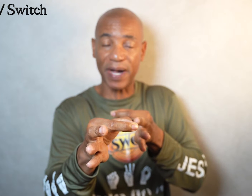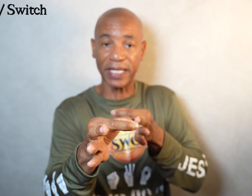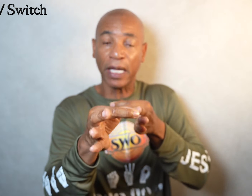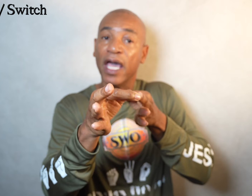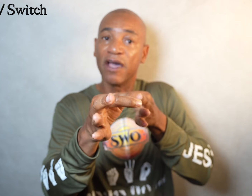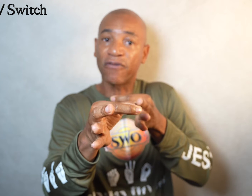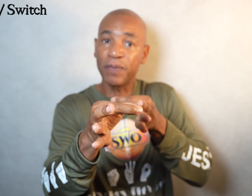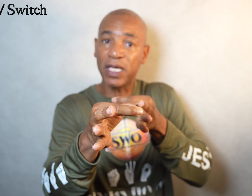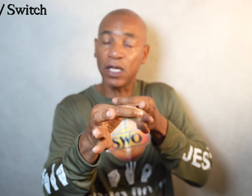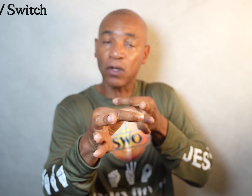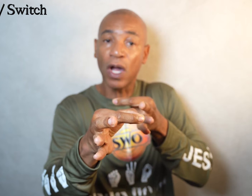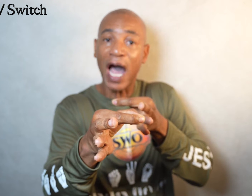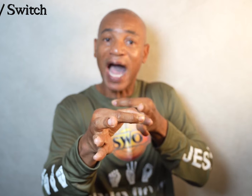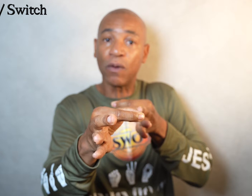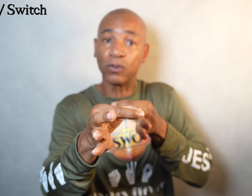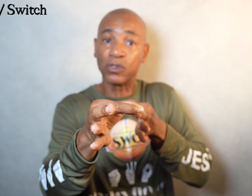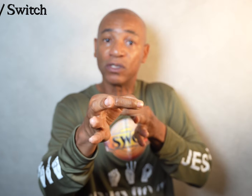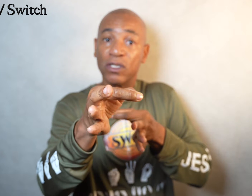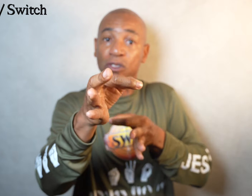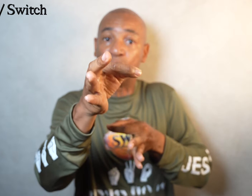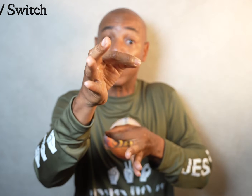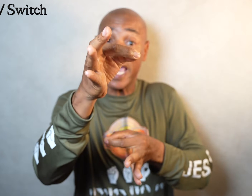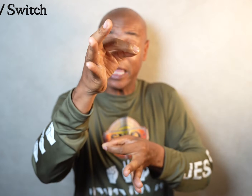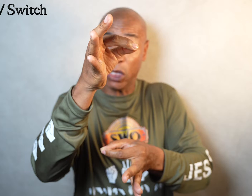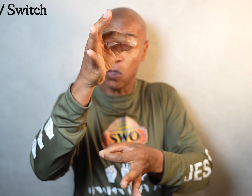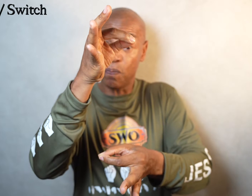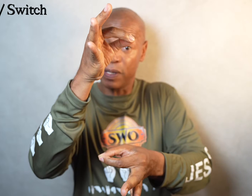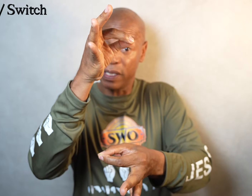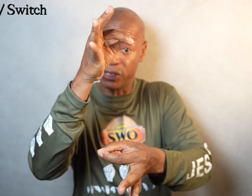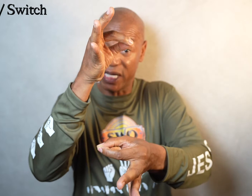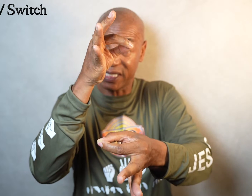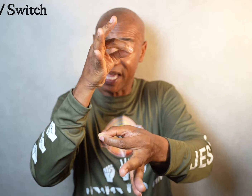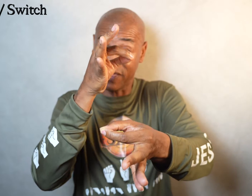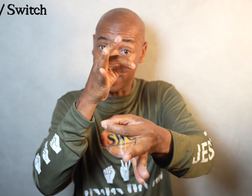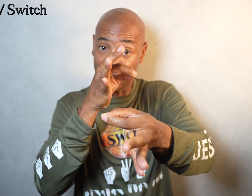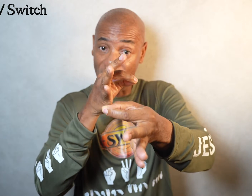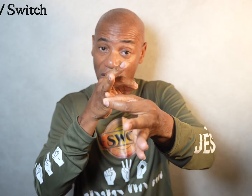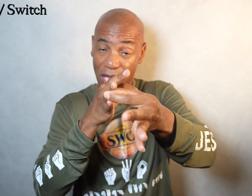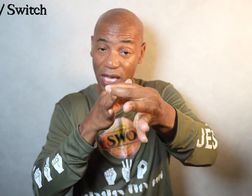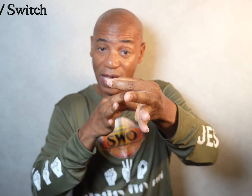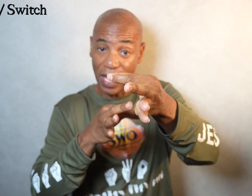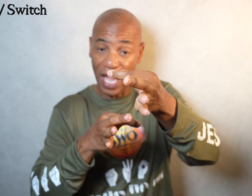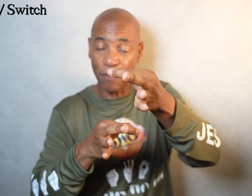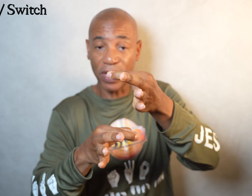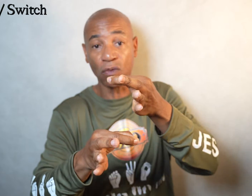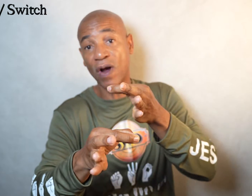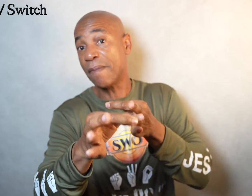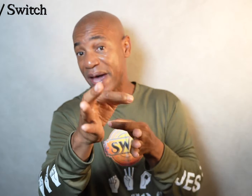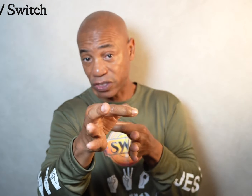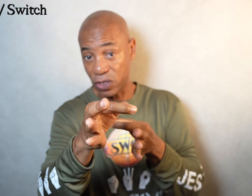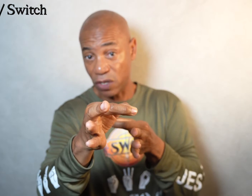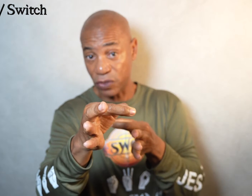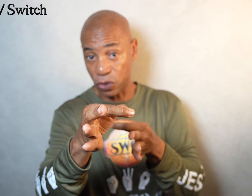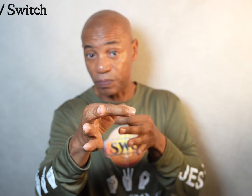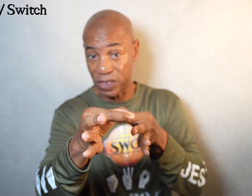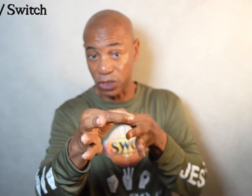body. And from here, I will do a loop just like this and bring them right back to the original